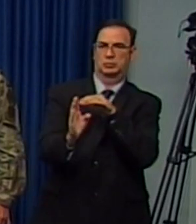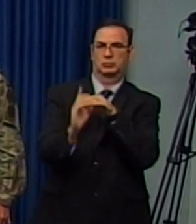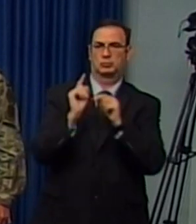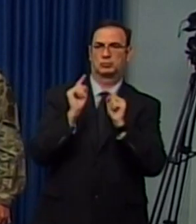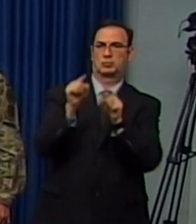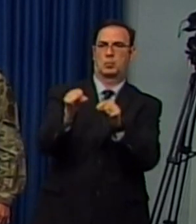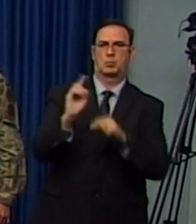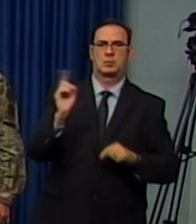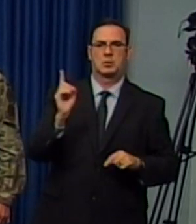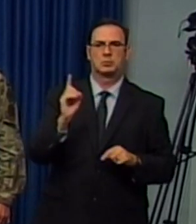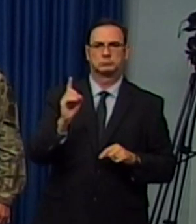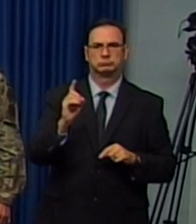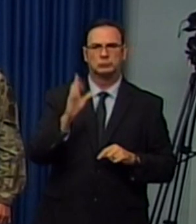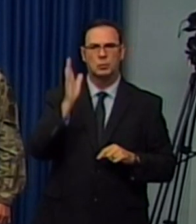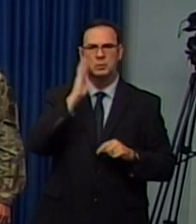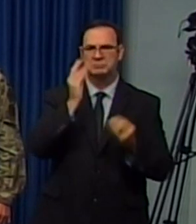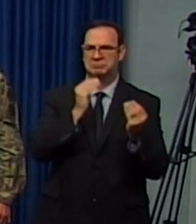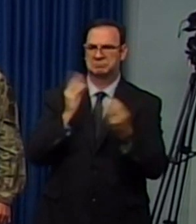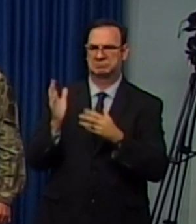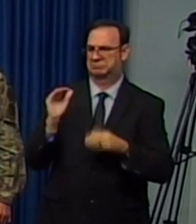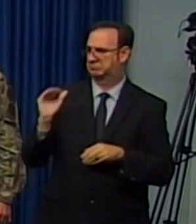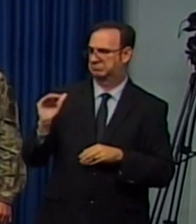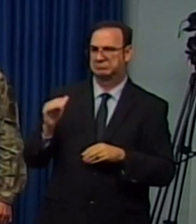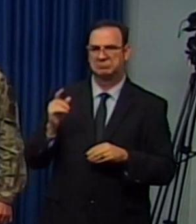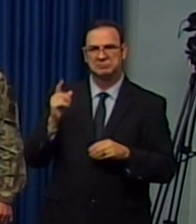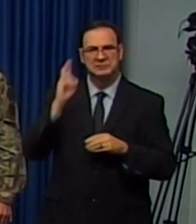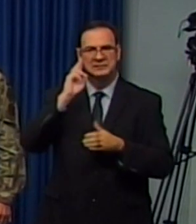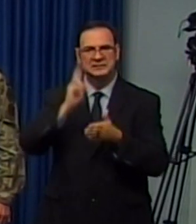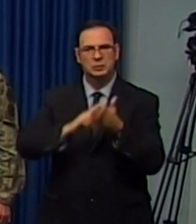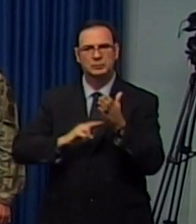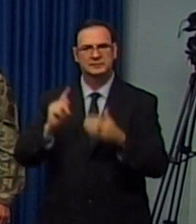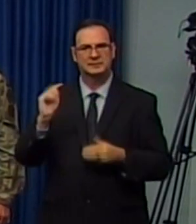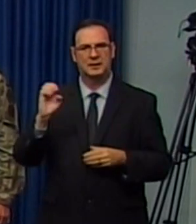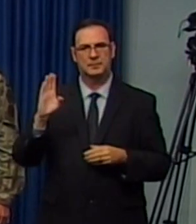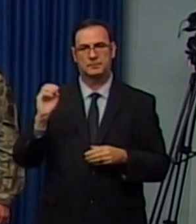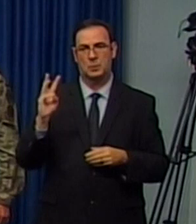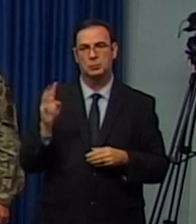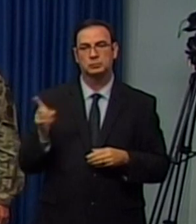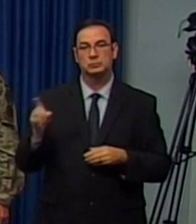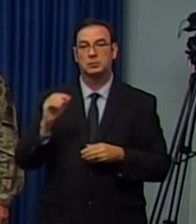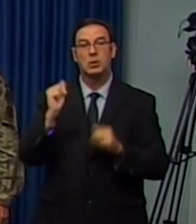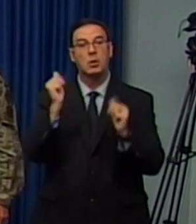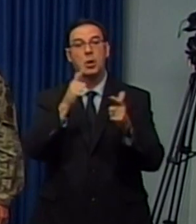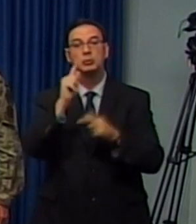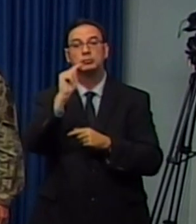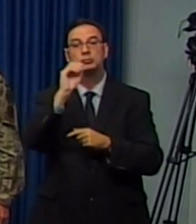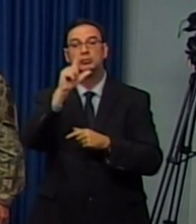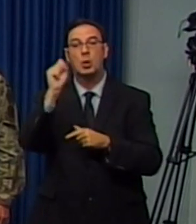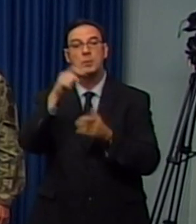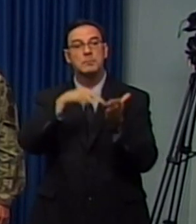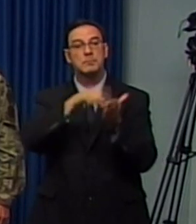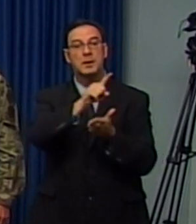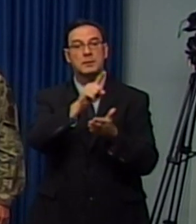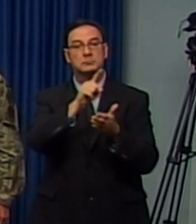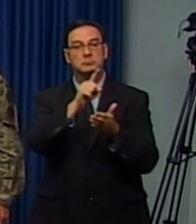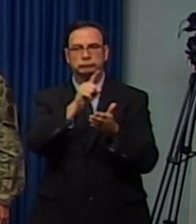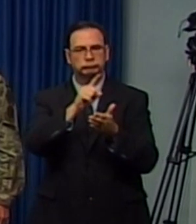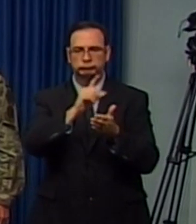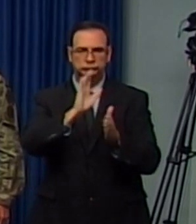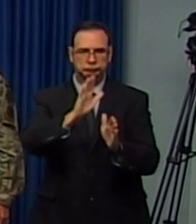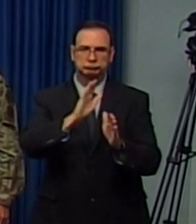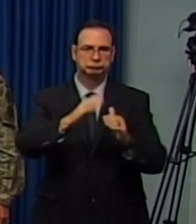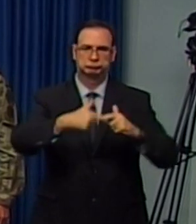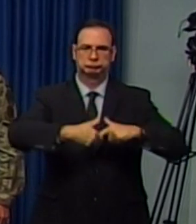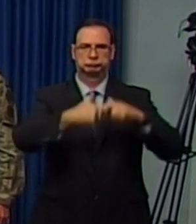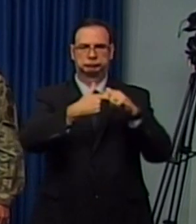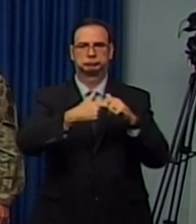Secretary Tebow to suspend tolls on the Florida Turnpike, Alligator Alley, Sawgrass Expressway, and the 528